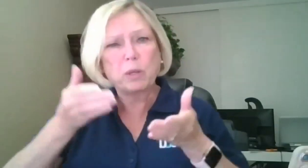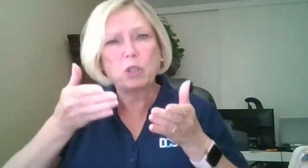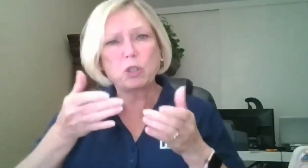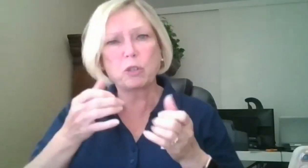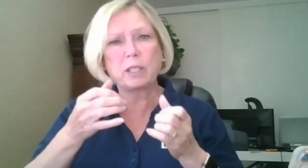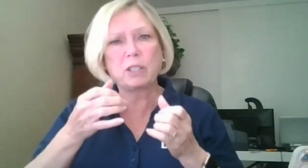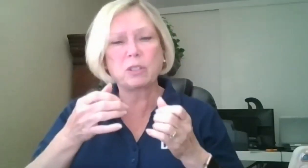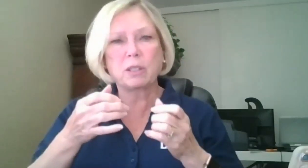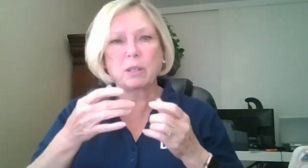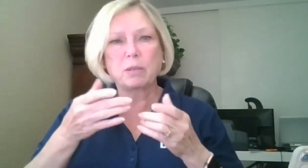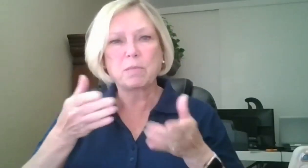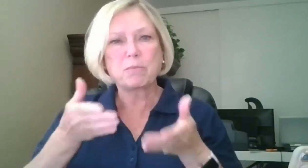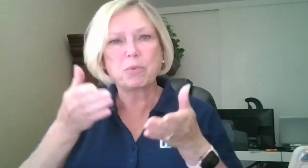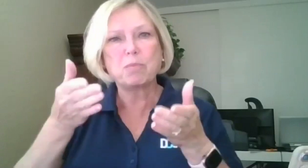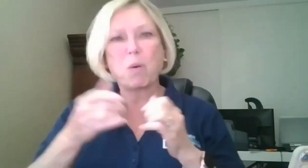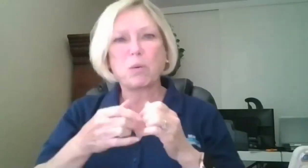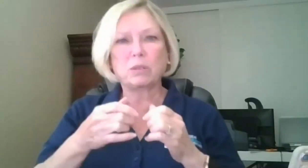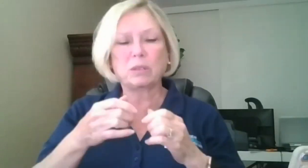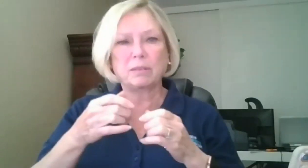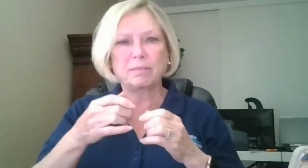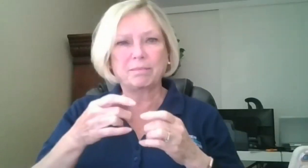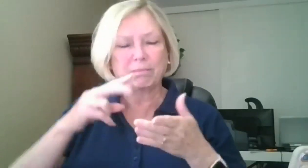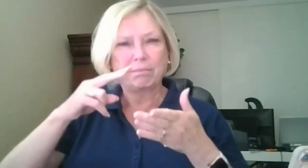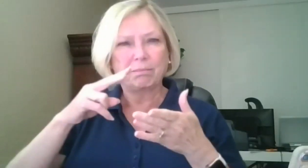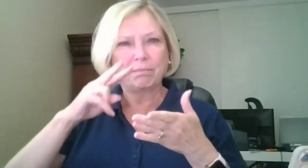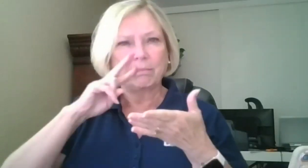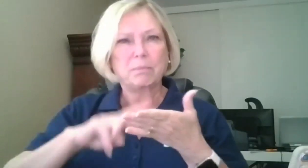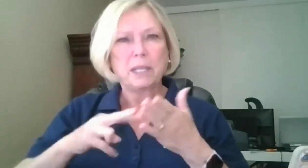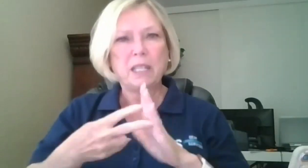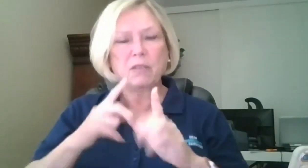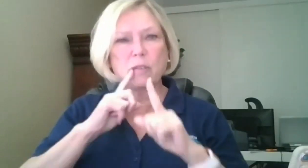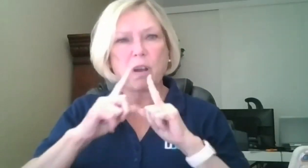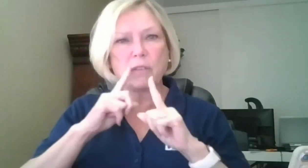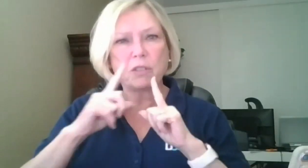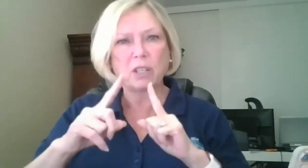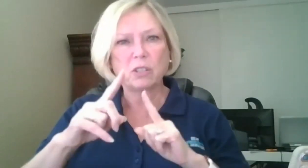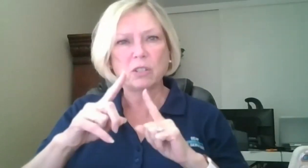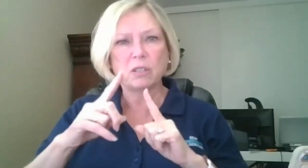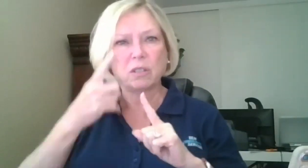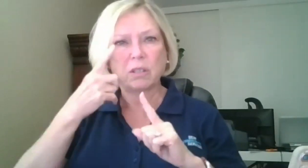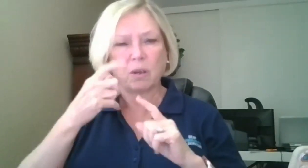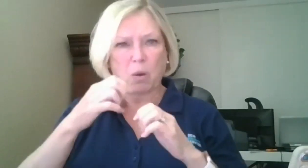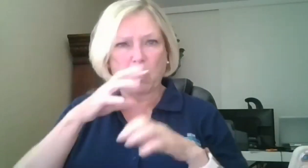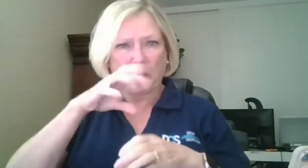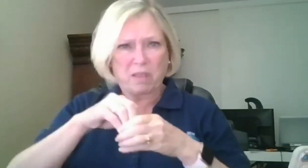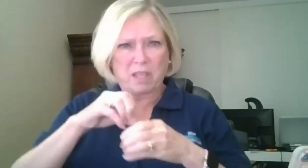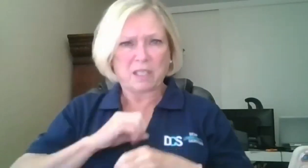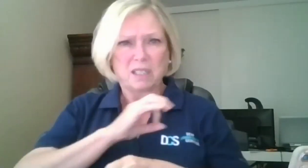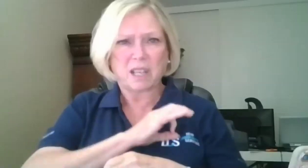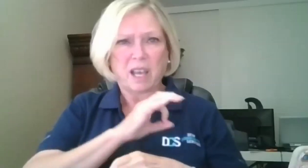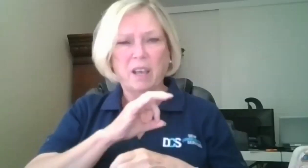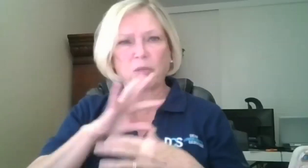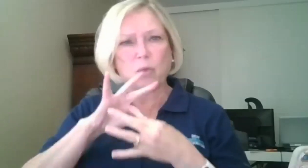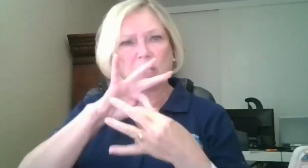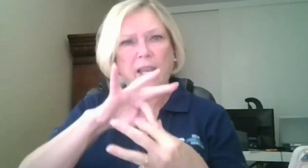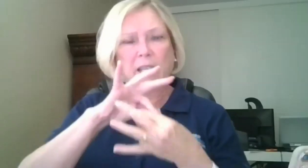And internally with DCS, we want to encourage and promote meaningful conversations within our